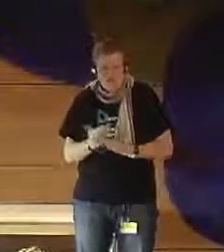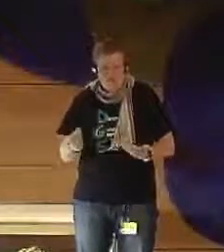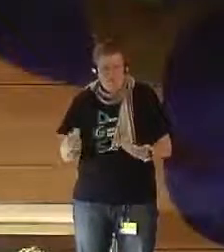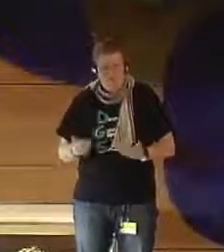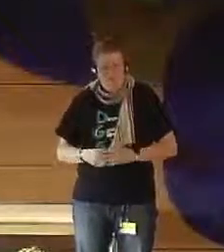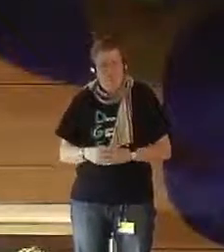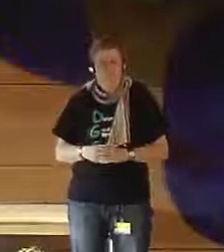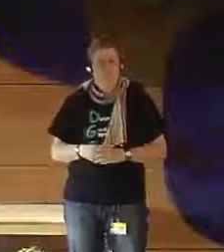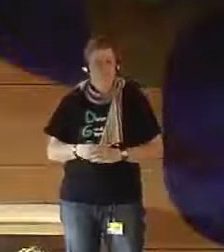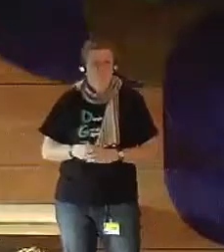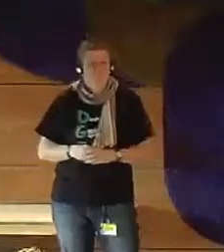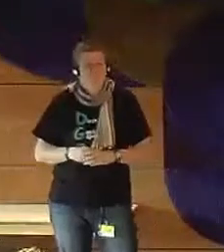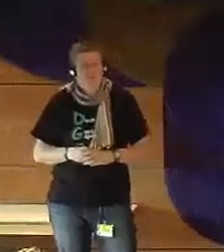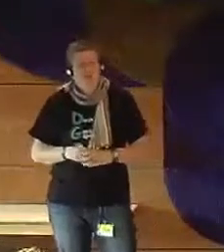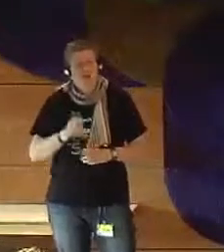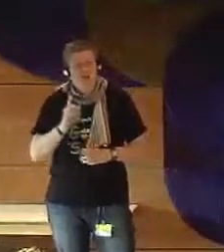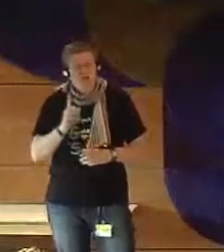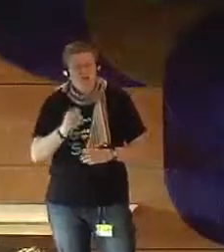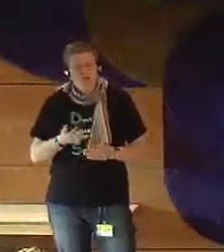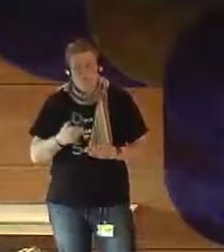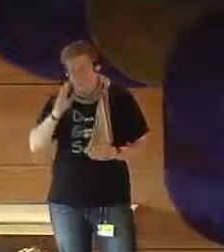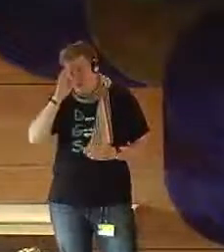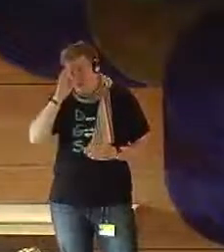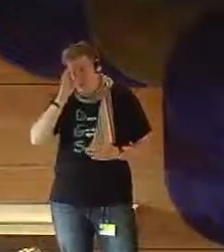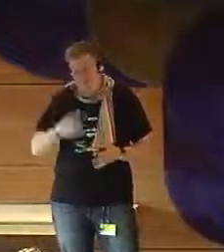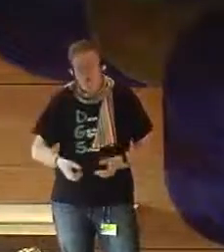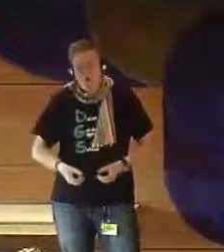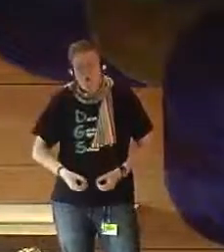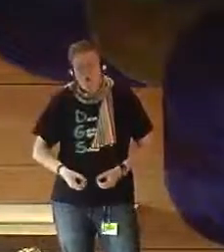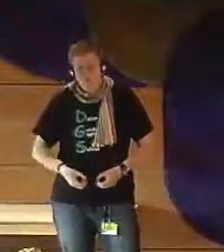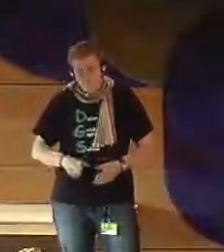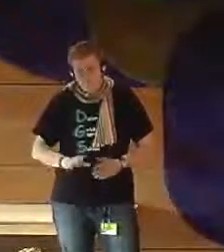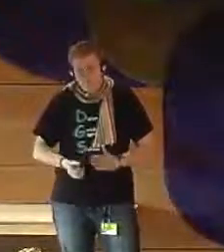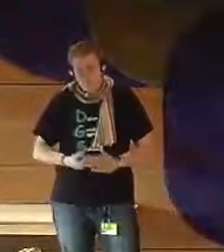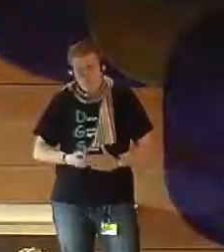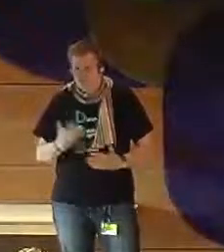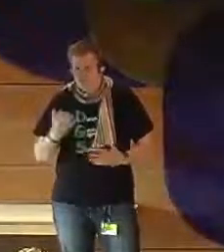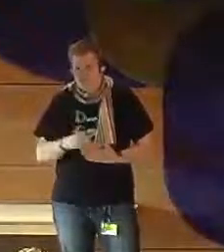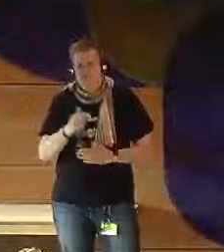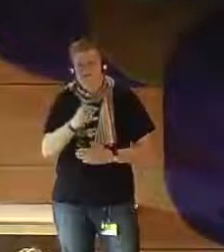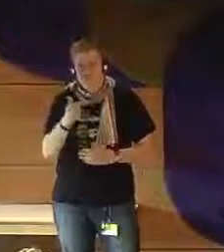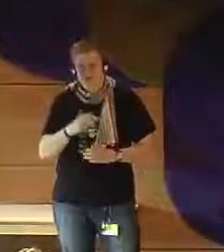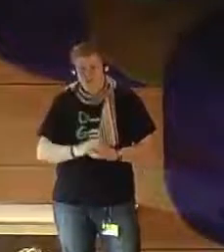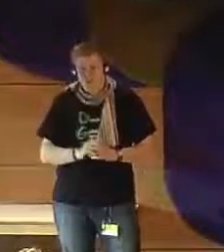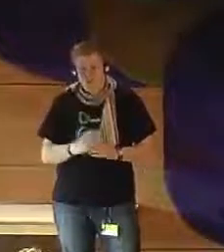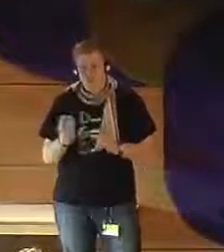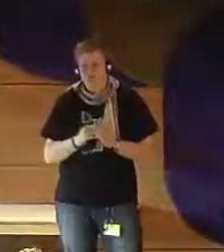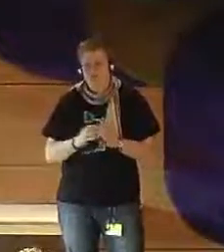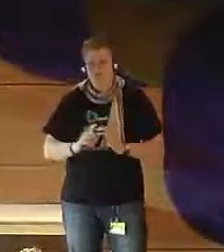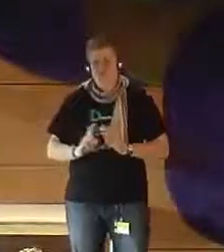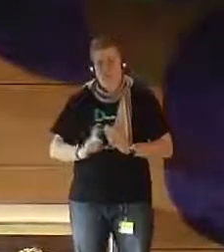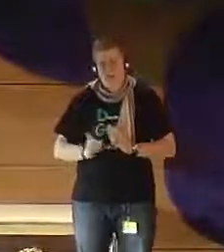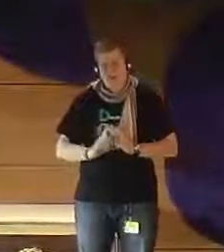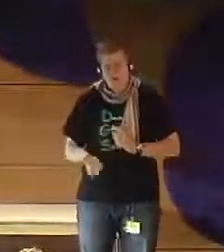the testicles in a boy will produce testosterone, but they will also produce sperm. If you just give testosterone to a